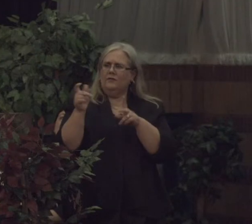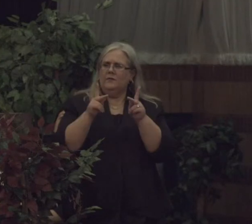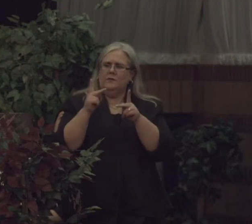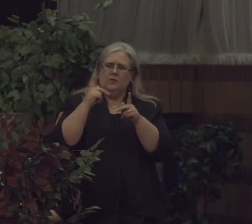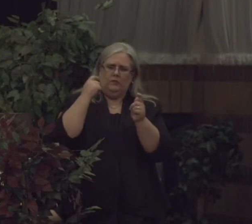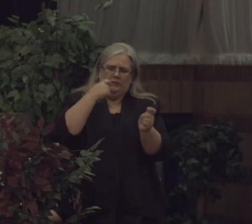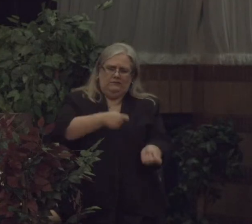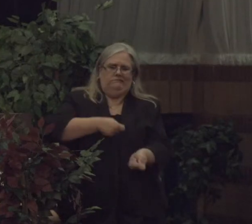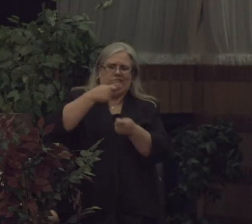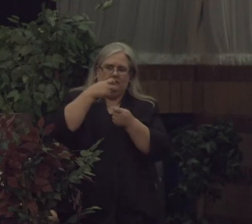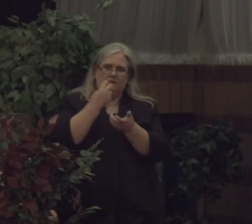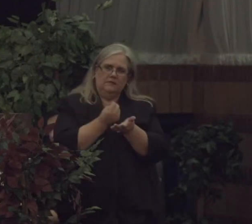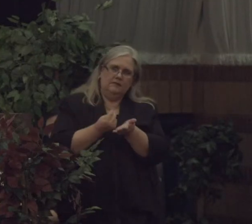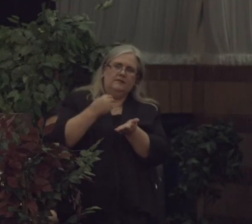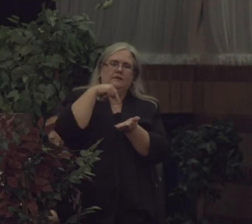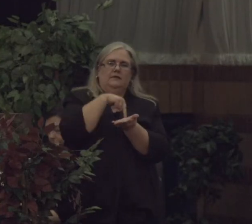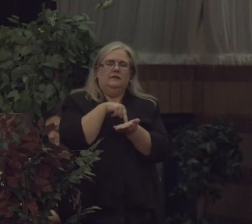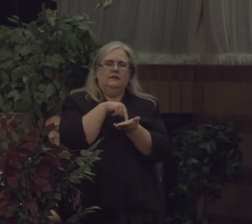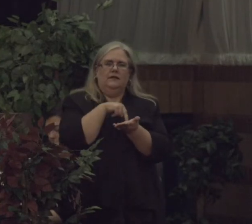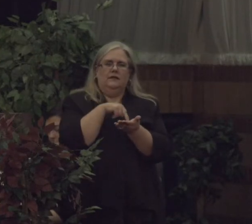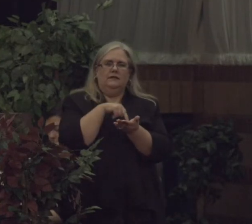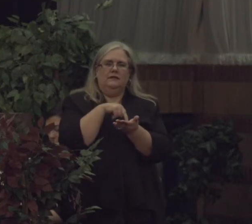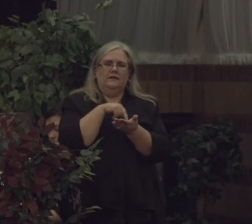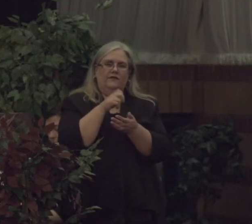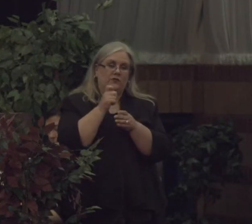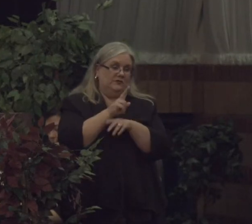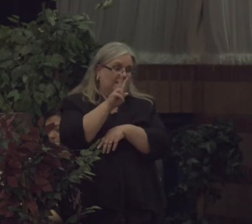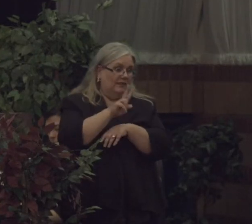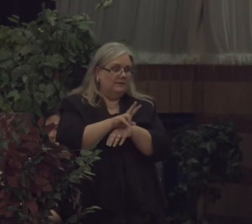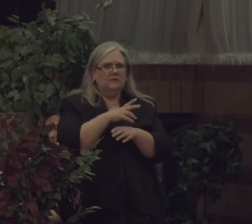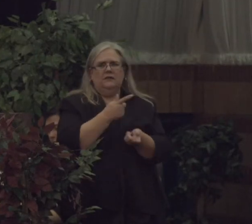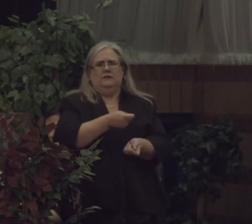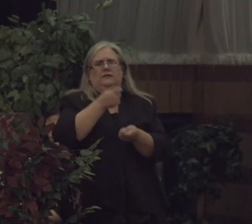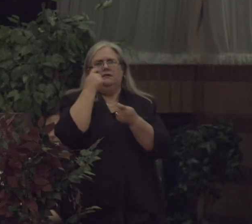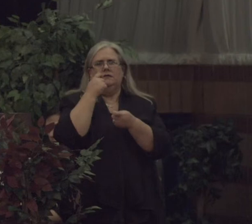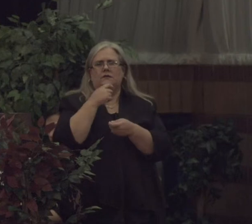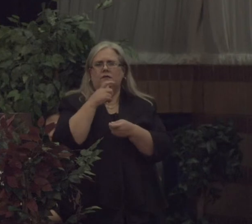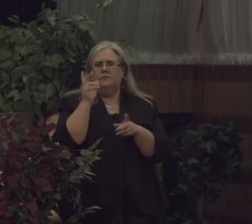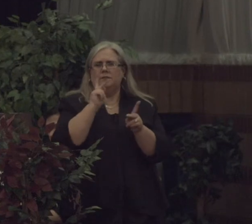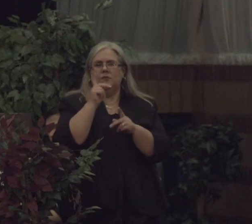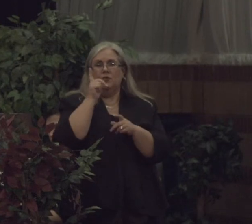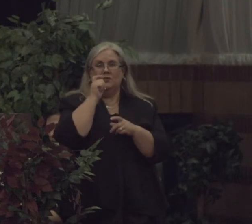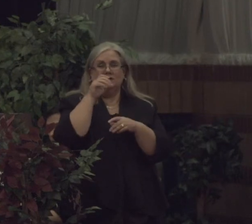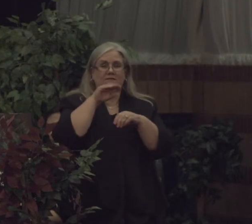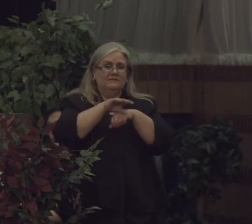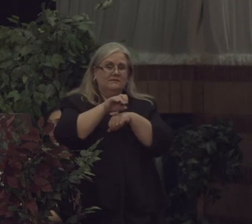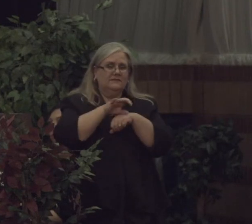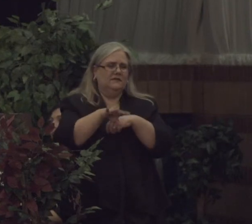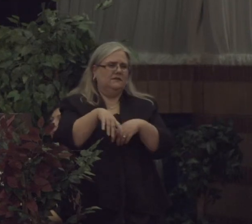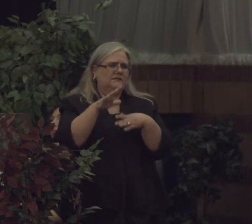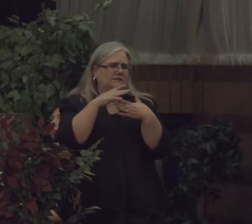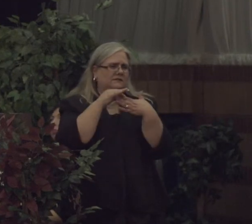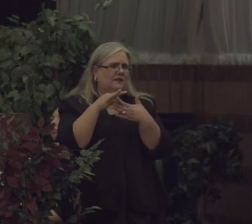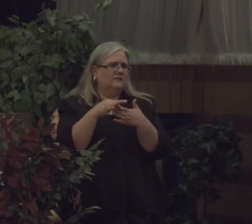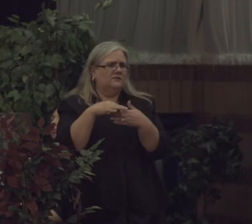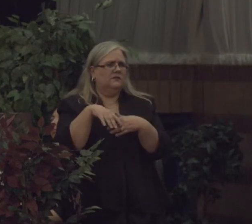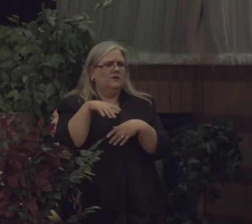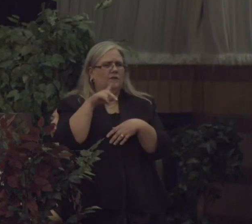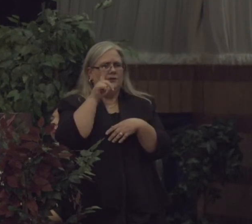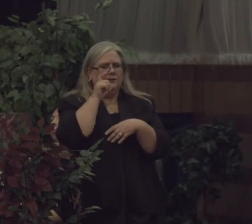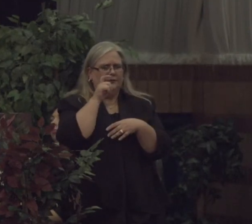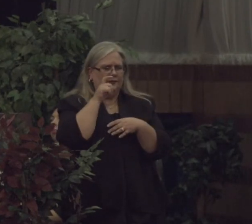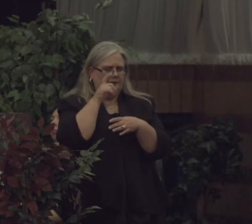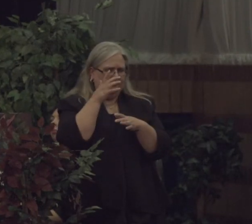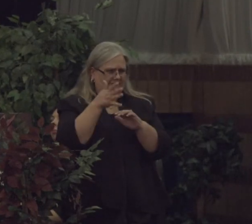put us back on our feet. Think of all those who have helped guide you to this peak, those who helped you when you began to slide, those who lent a hand when you